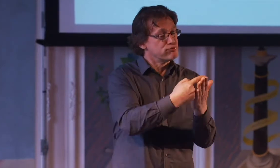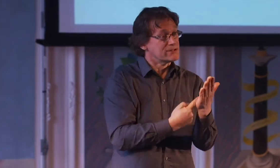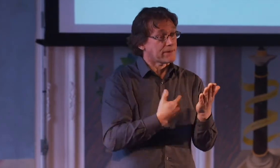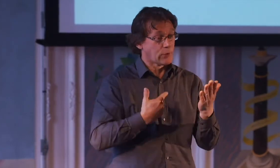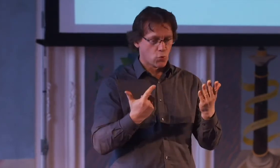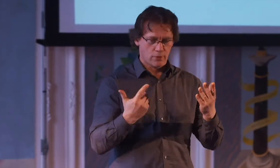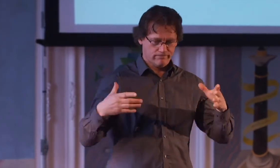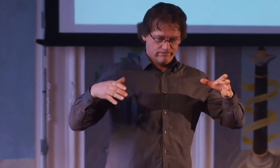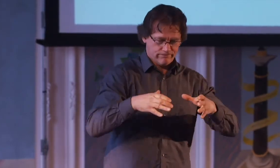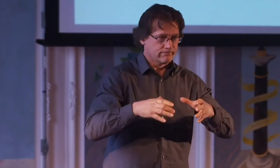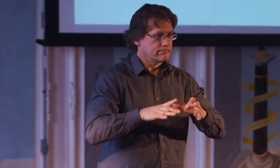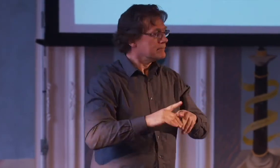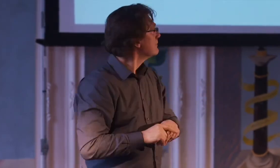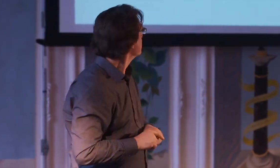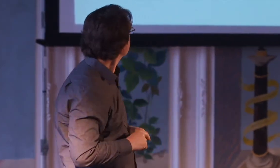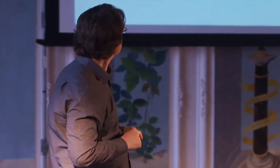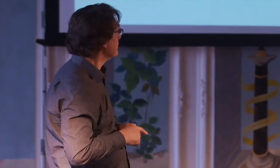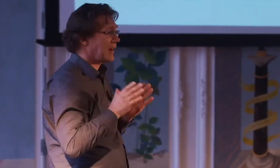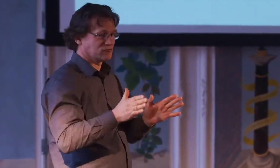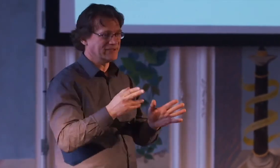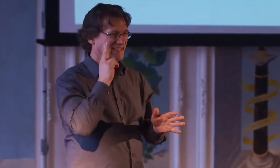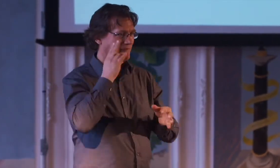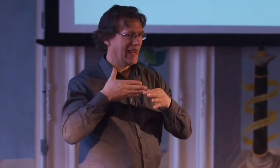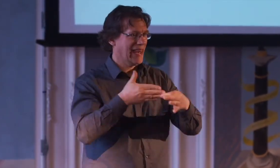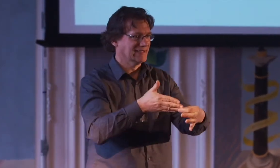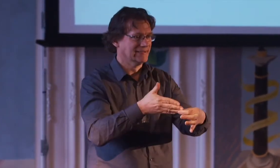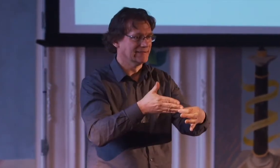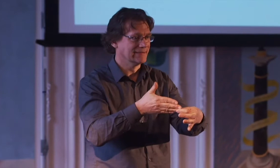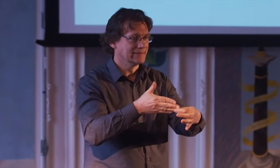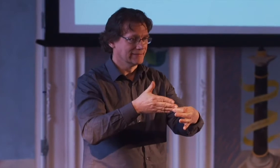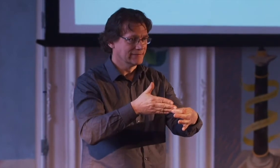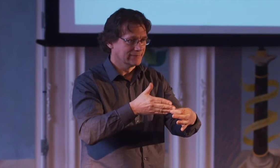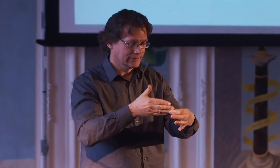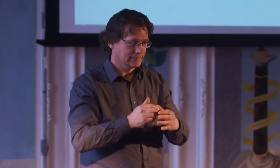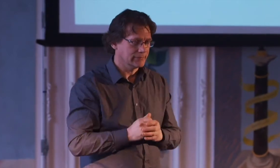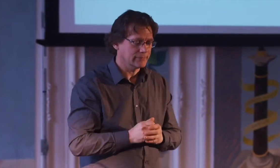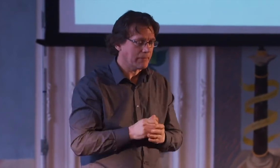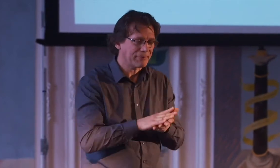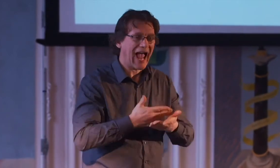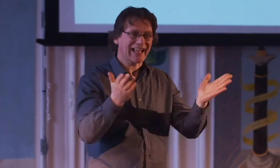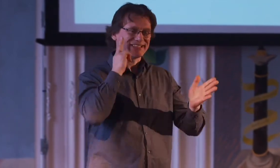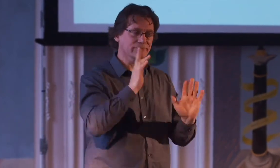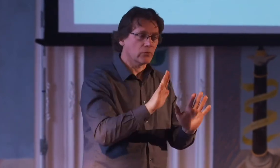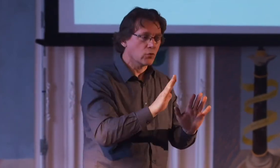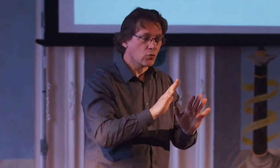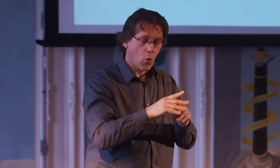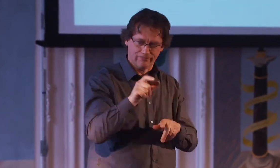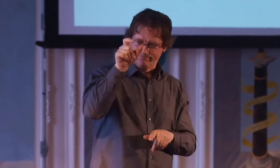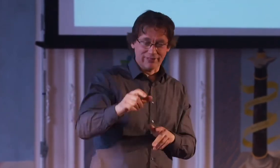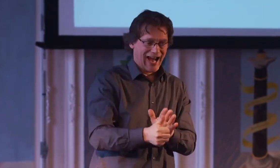So the three of us decided that we would set some principles for our glossary project. We wanted it to be deaf-led. And not